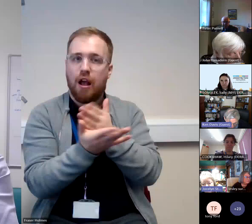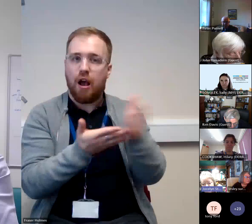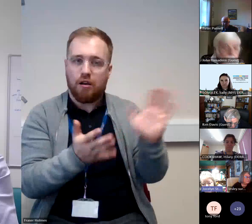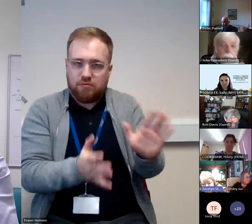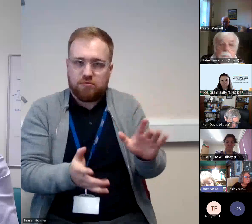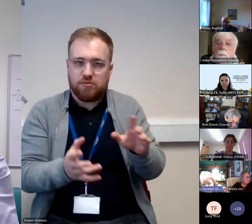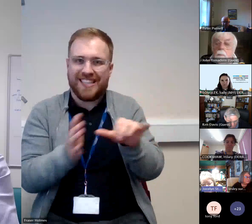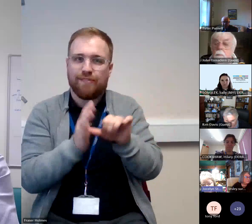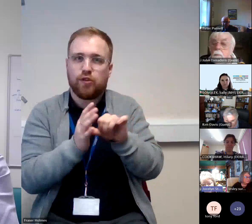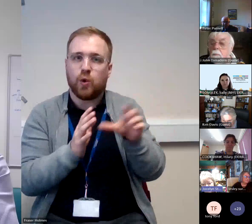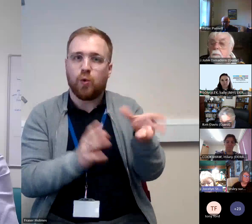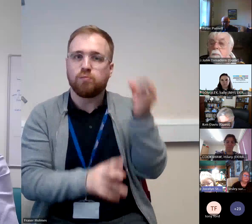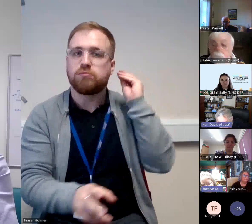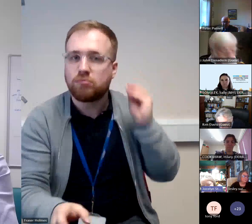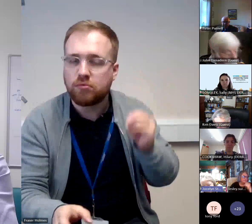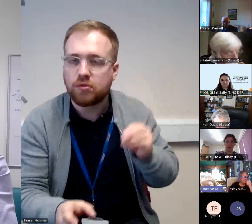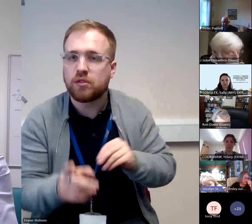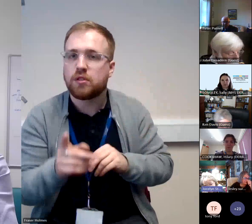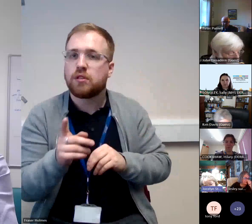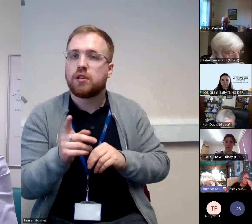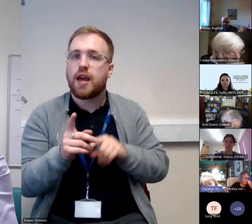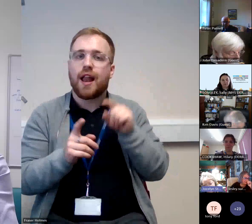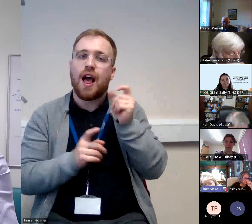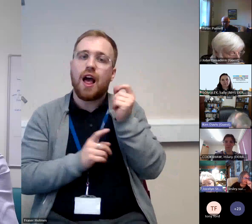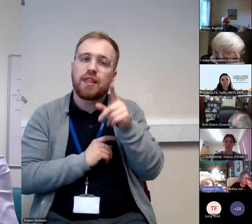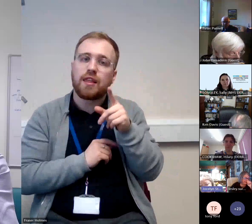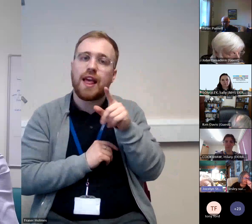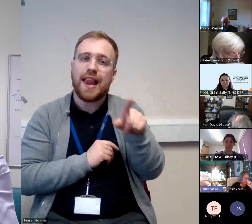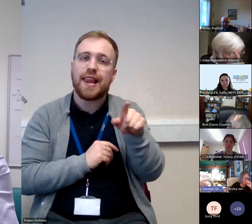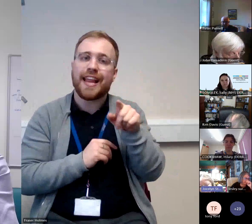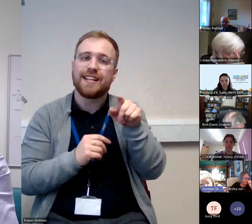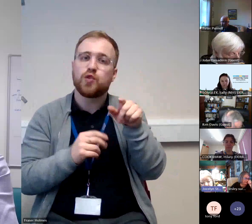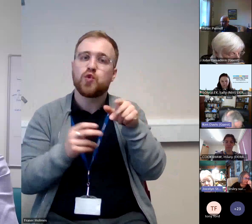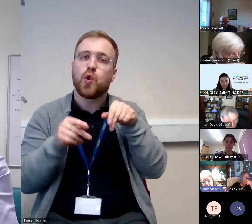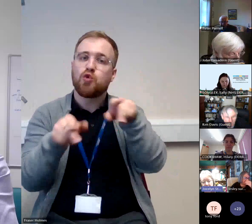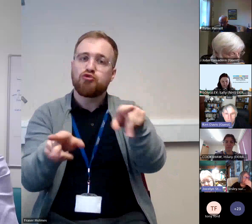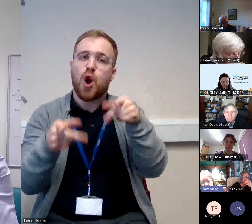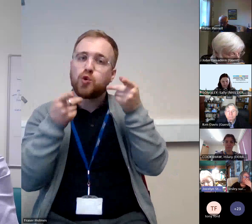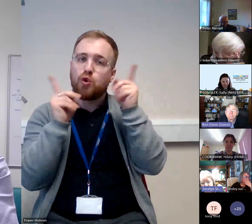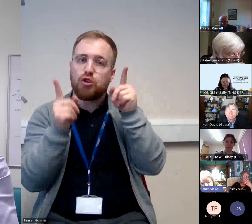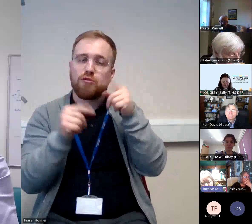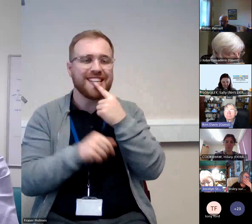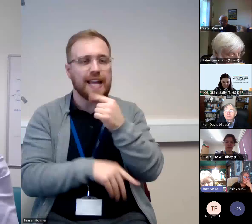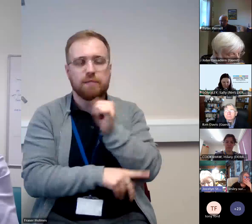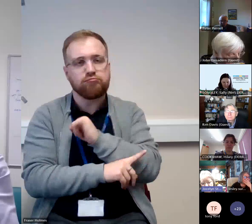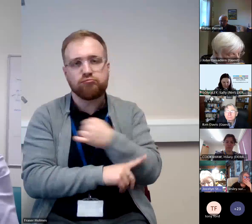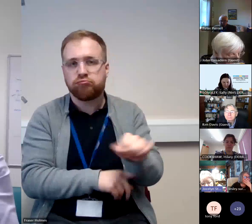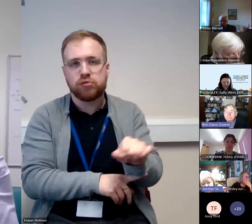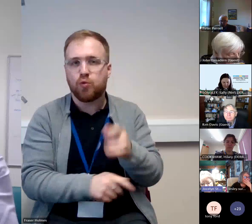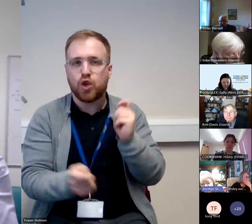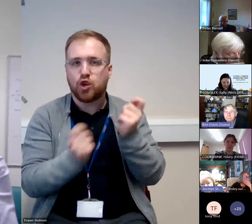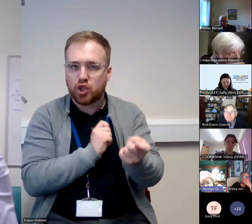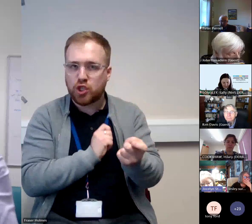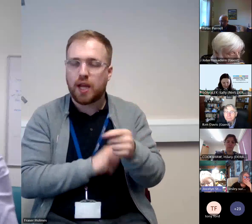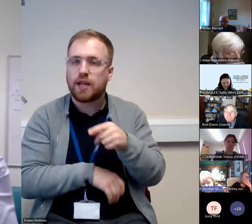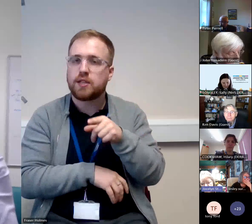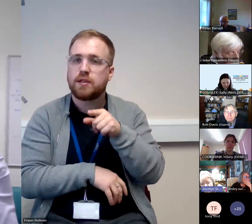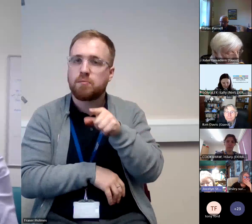I'm concerned that they're now, and that is to do with the Highways Authority that wouldn't alter it. But you're saying that